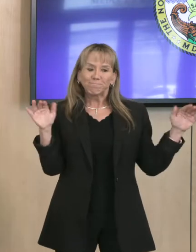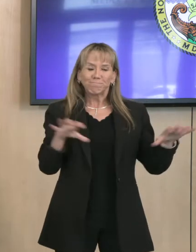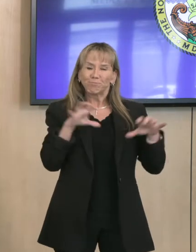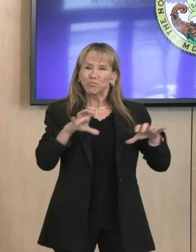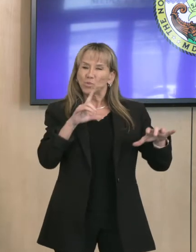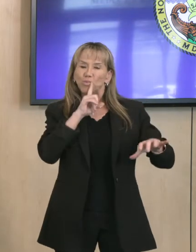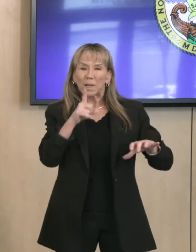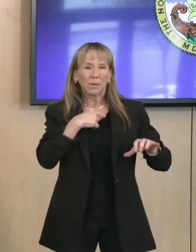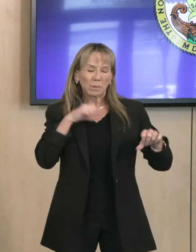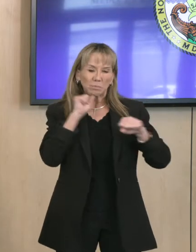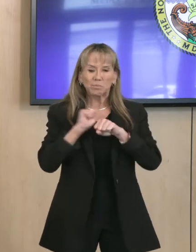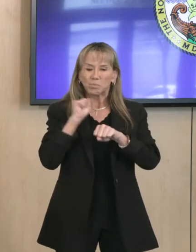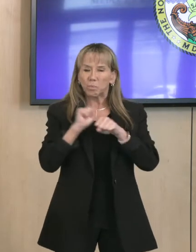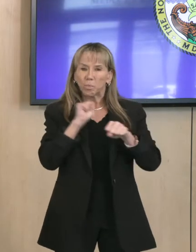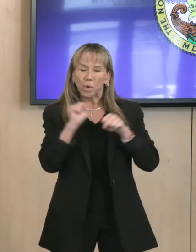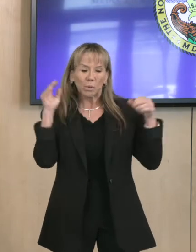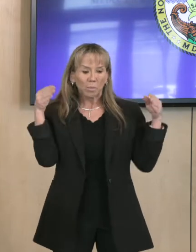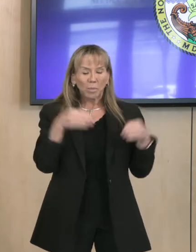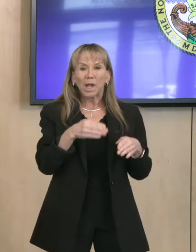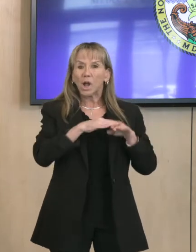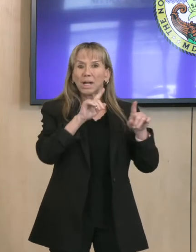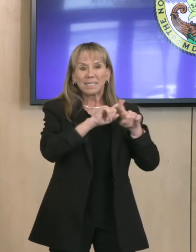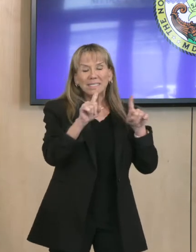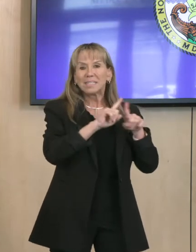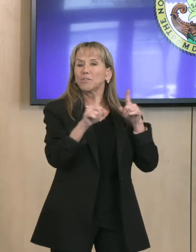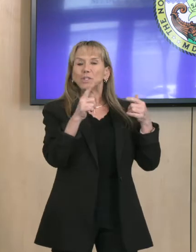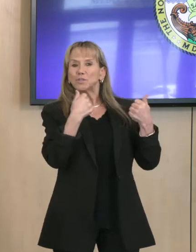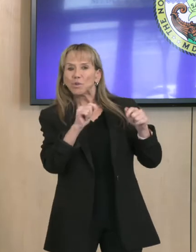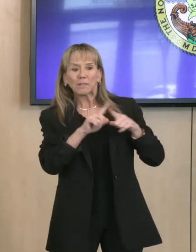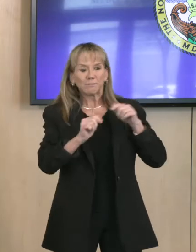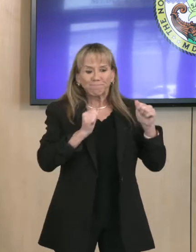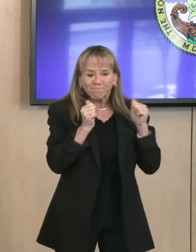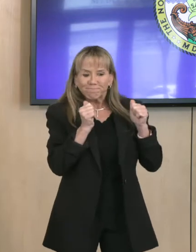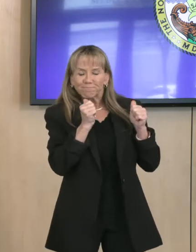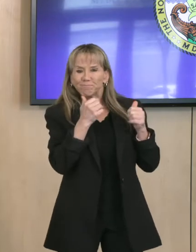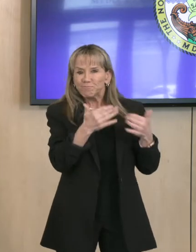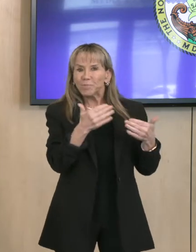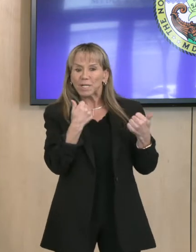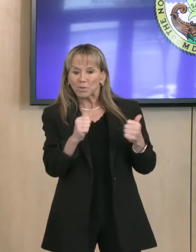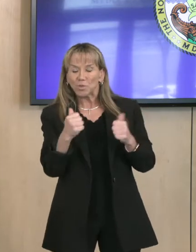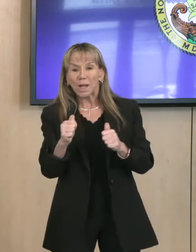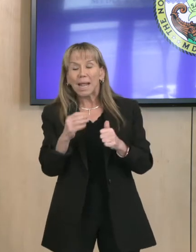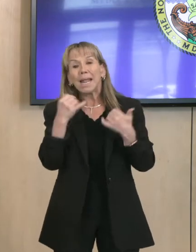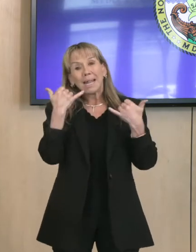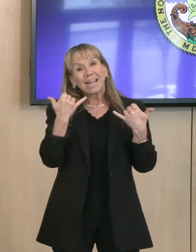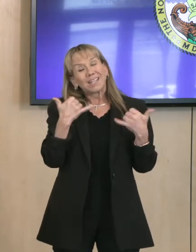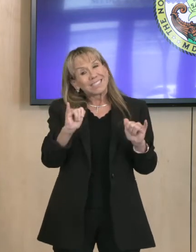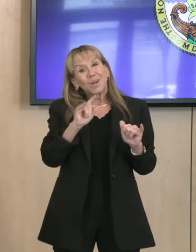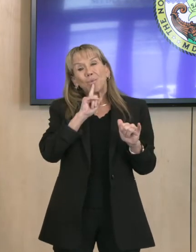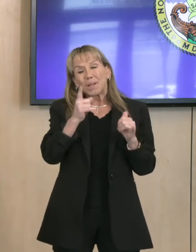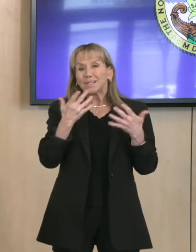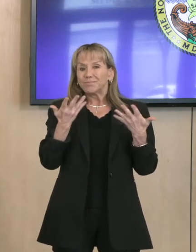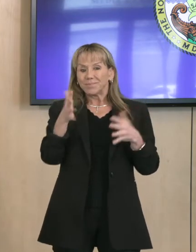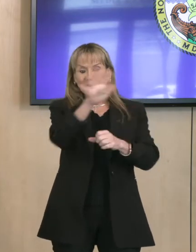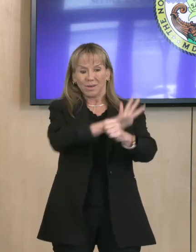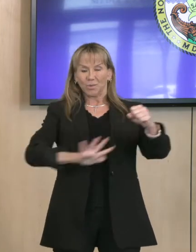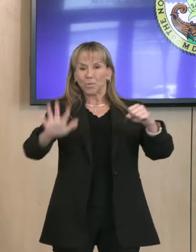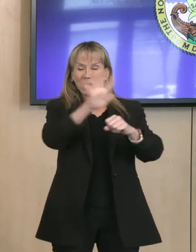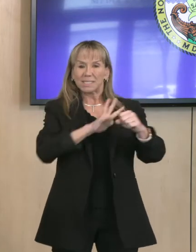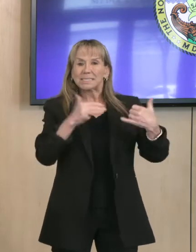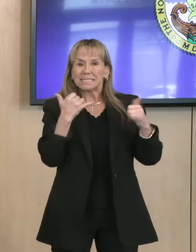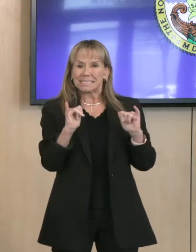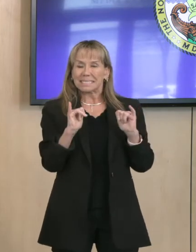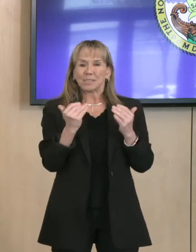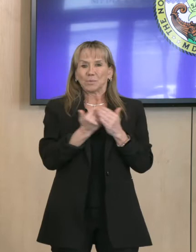moving ferociously on a series of initiatives and efforts that, while we still are in the early days as a region, will position us